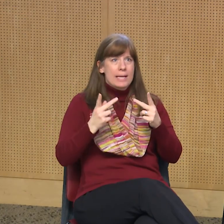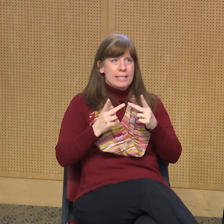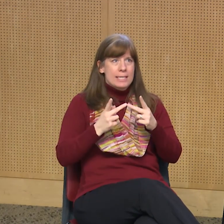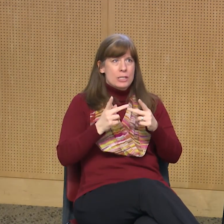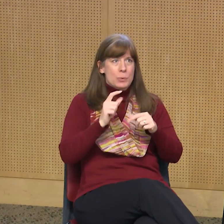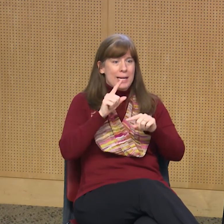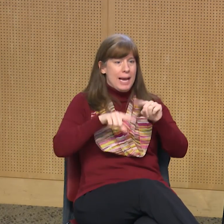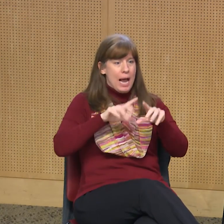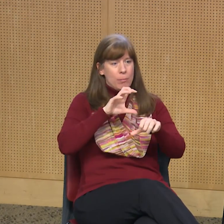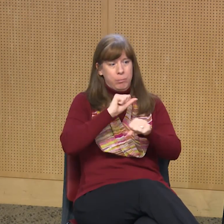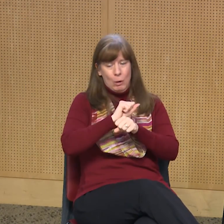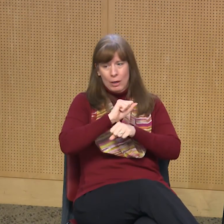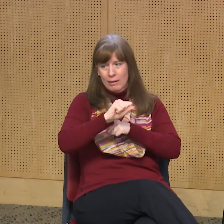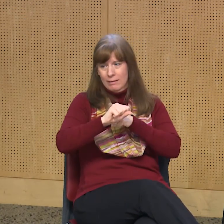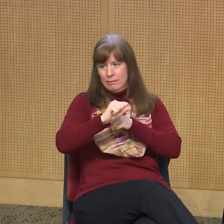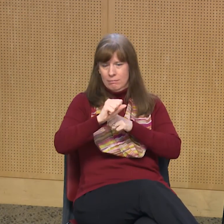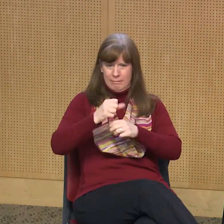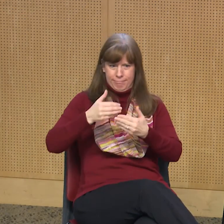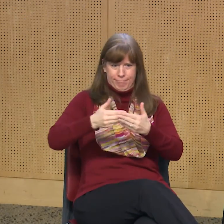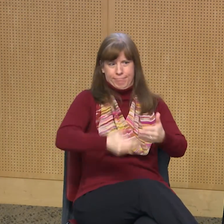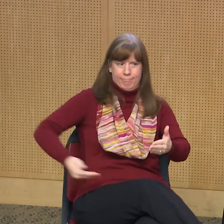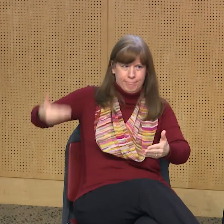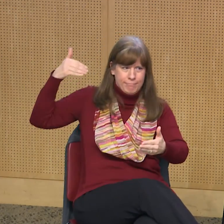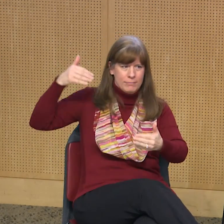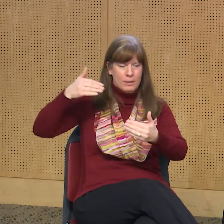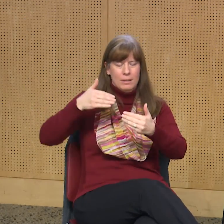only place you can't book that far in advance